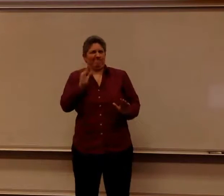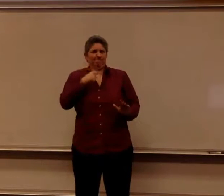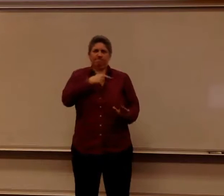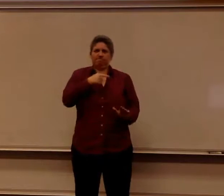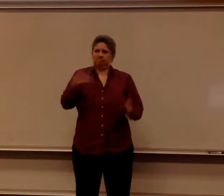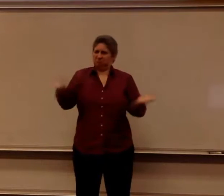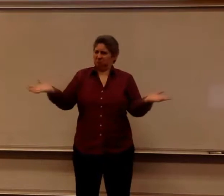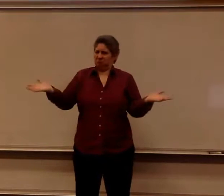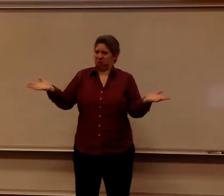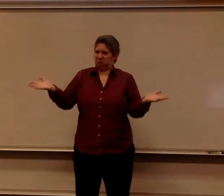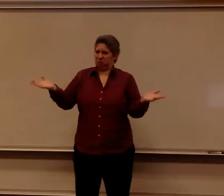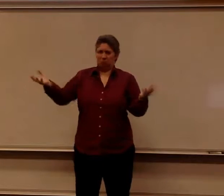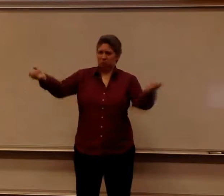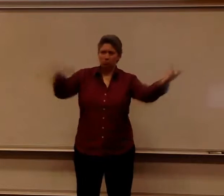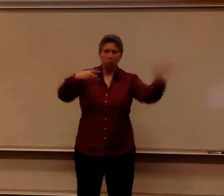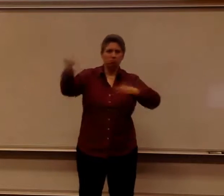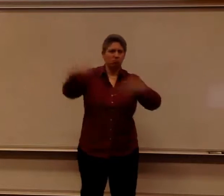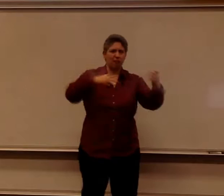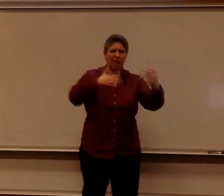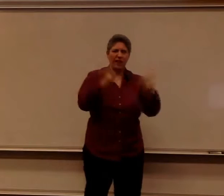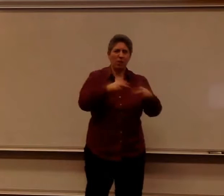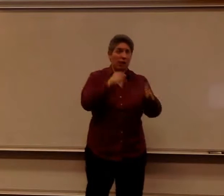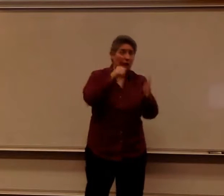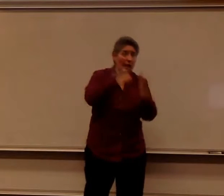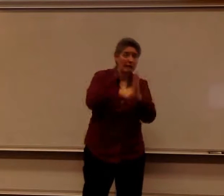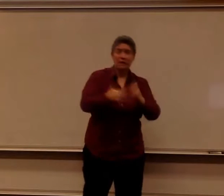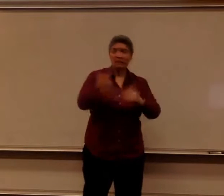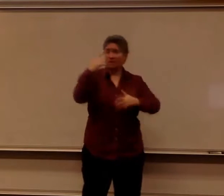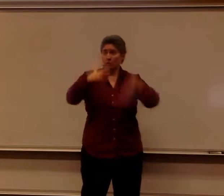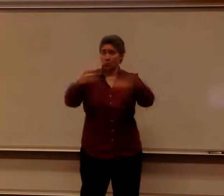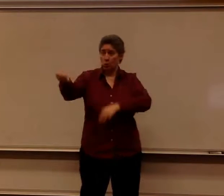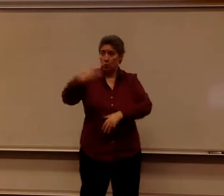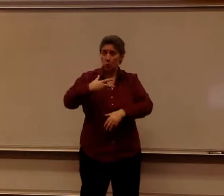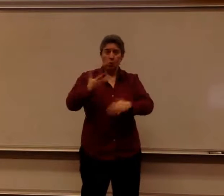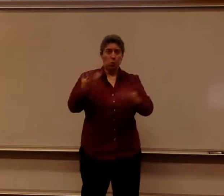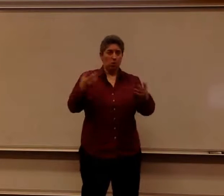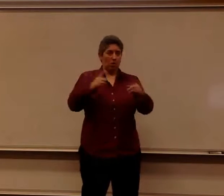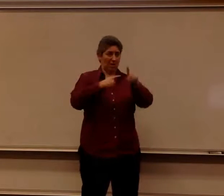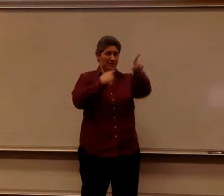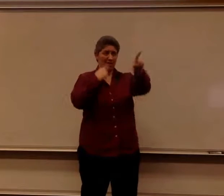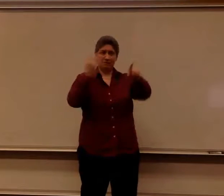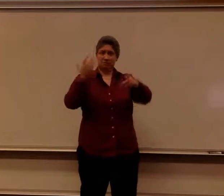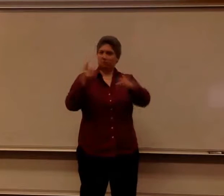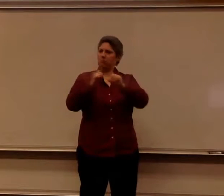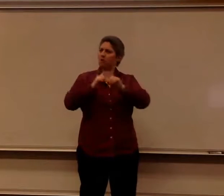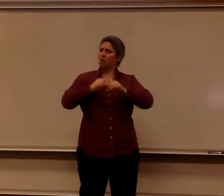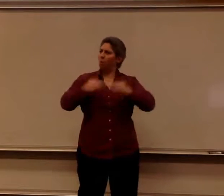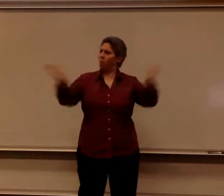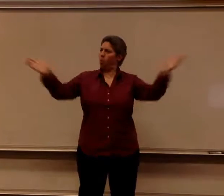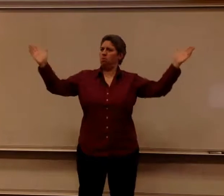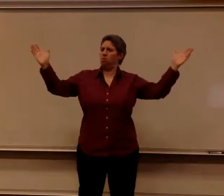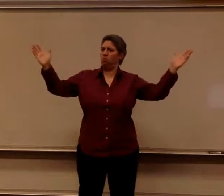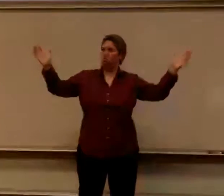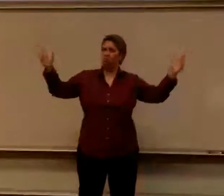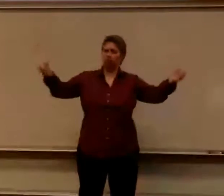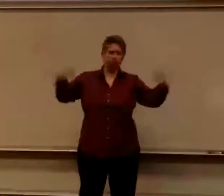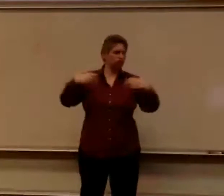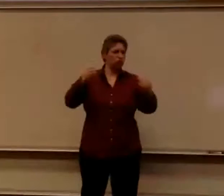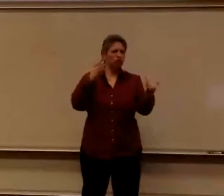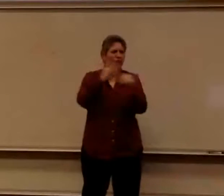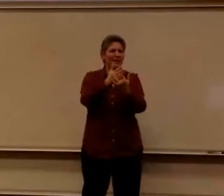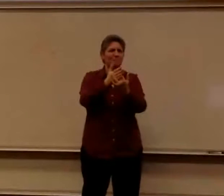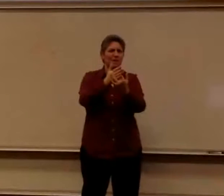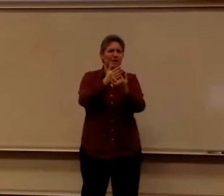or in their own preferred communication method. So I want people, it's not just Facebook. If you want to send in a video, send a letter, and